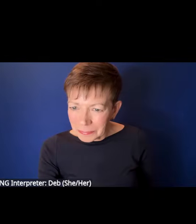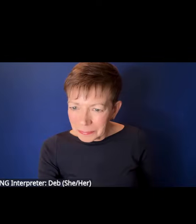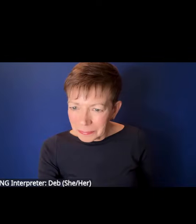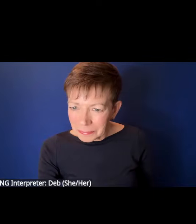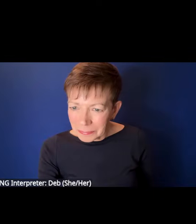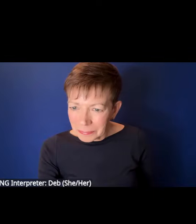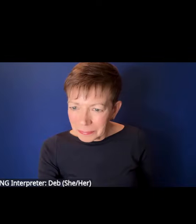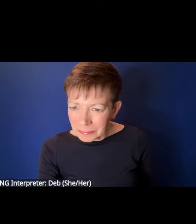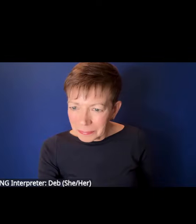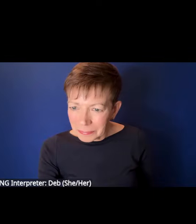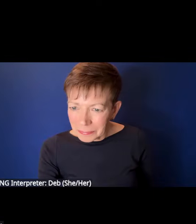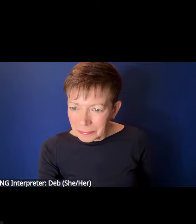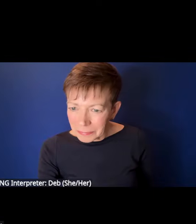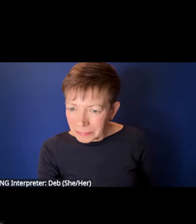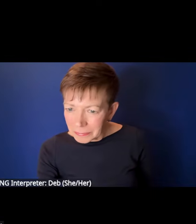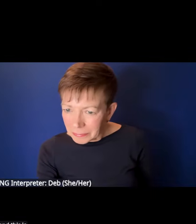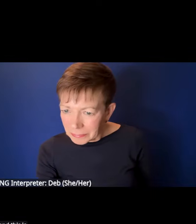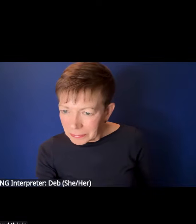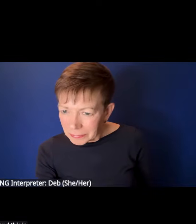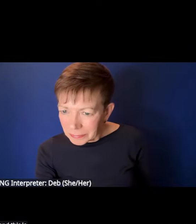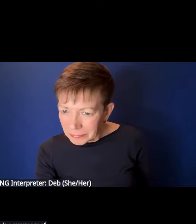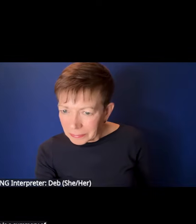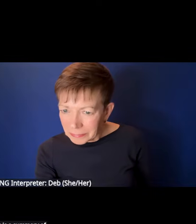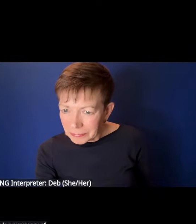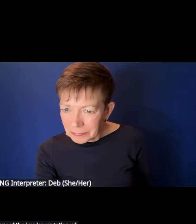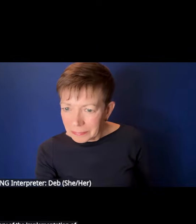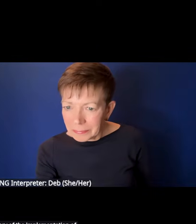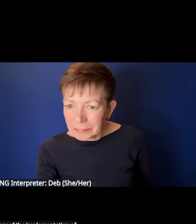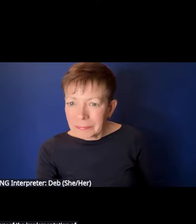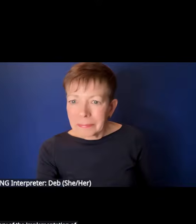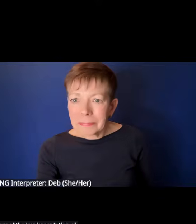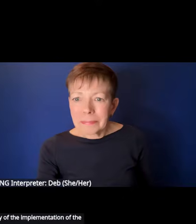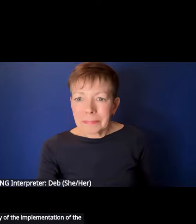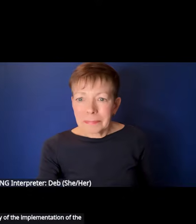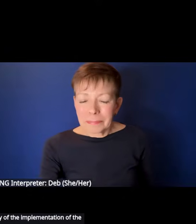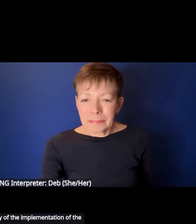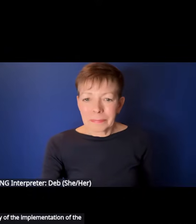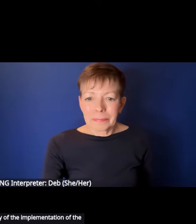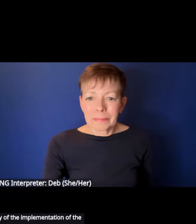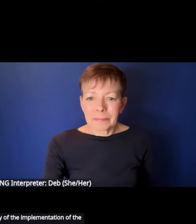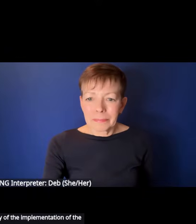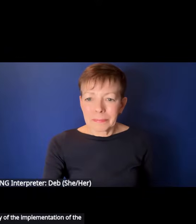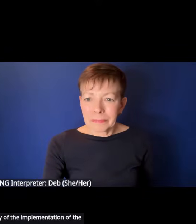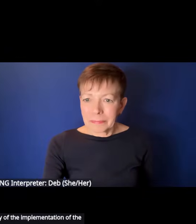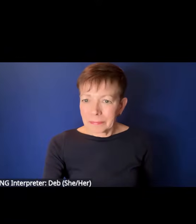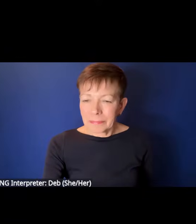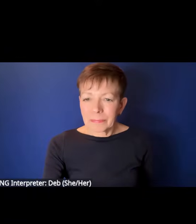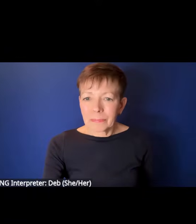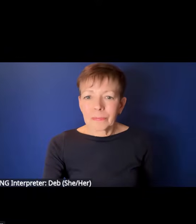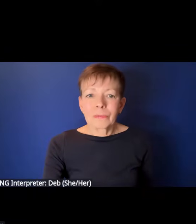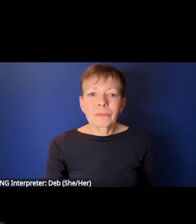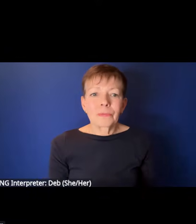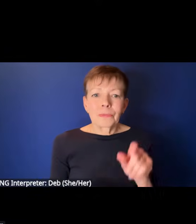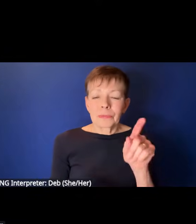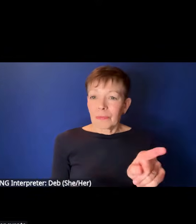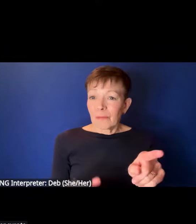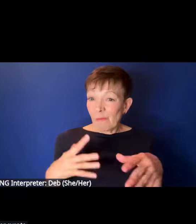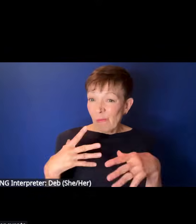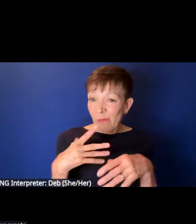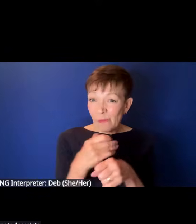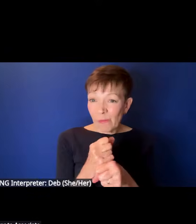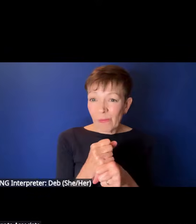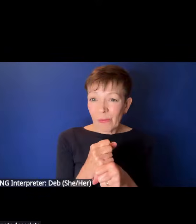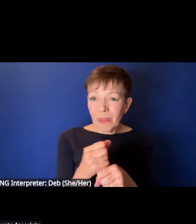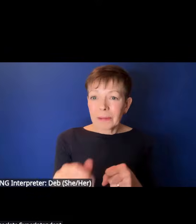Okay, so we are at J, and this is a summary of the implementation of the safety plan. I'm gonna turn the floor over to Associate